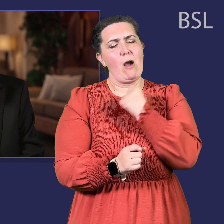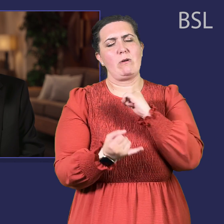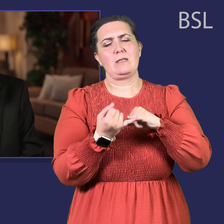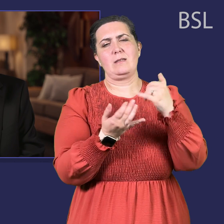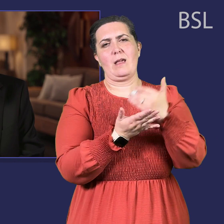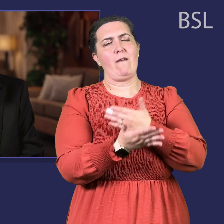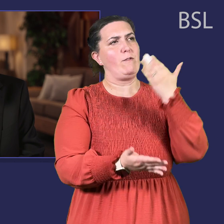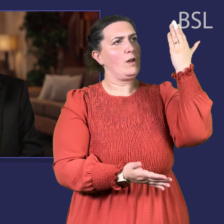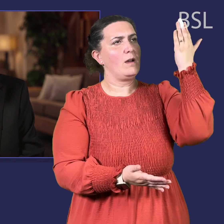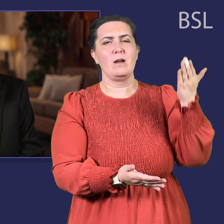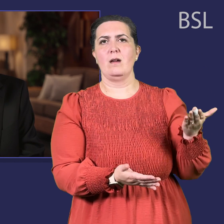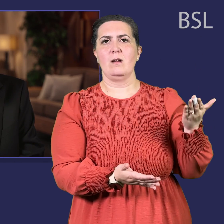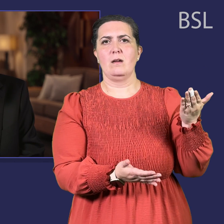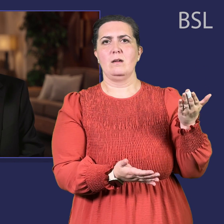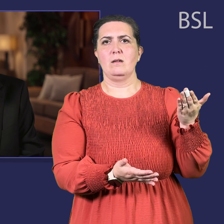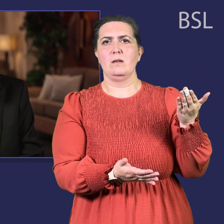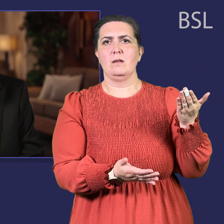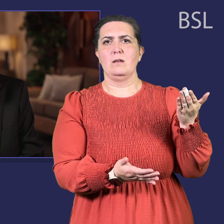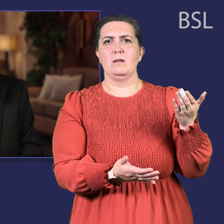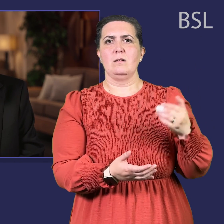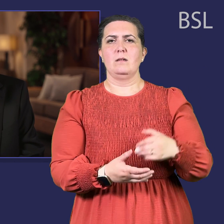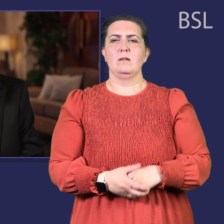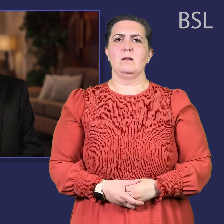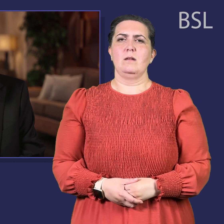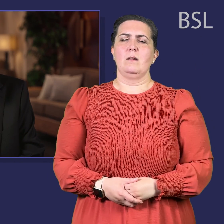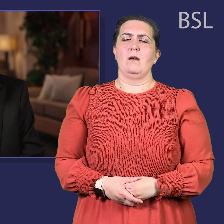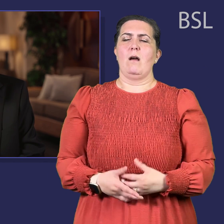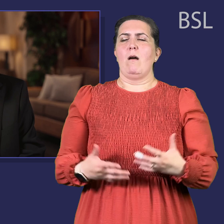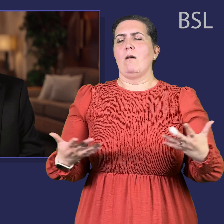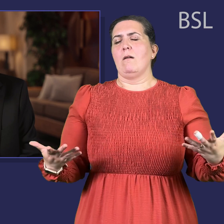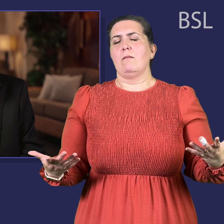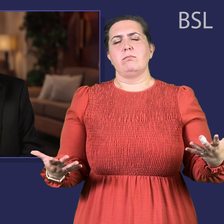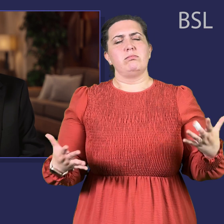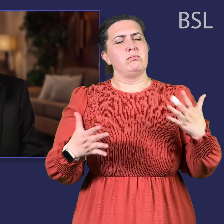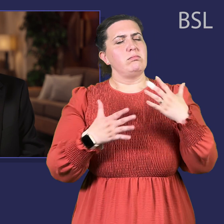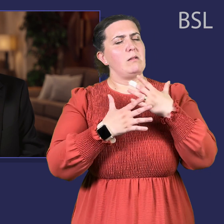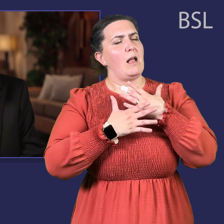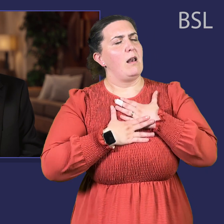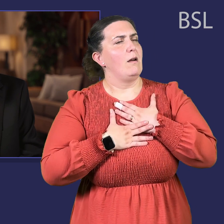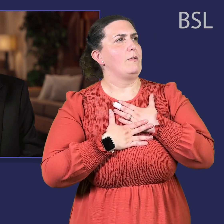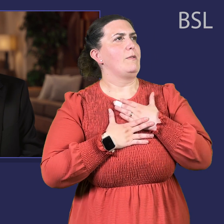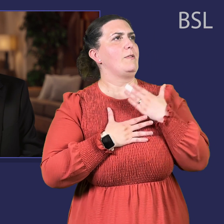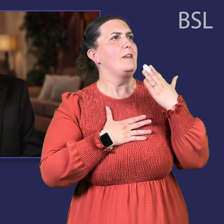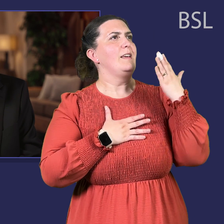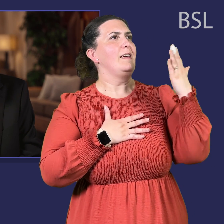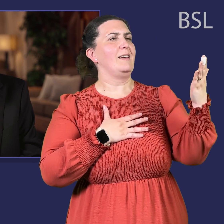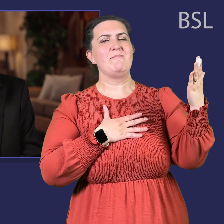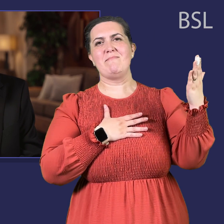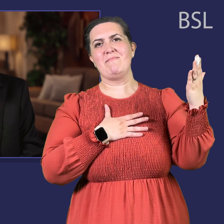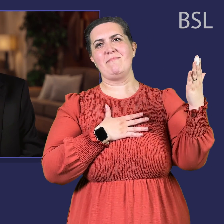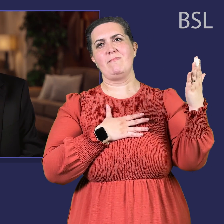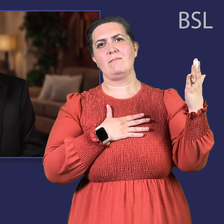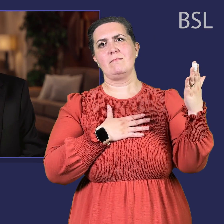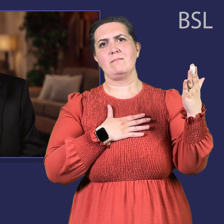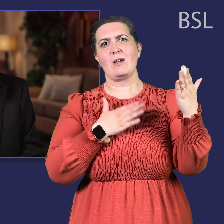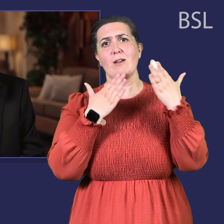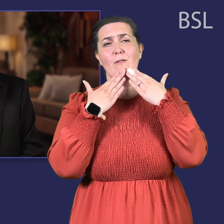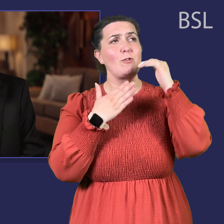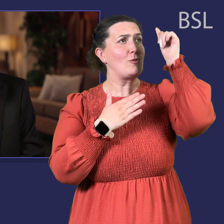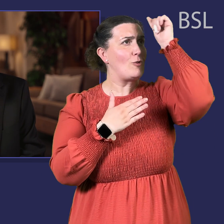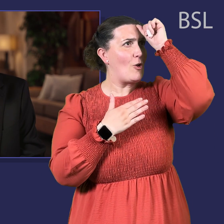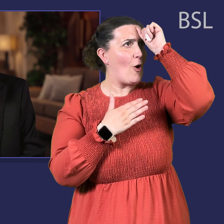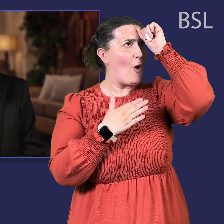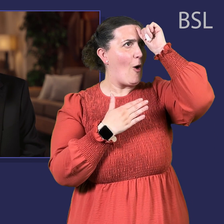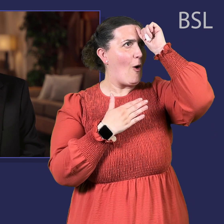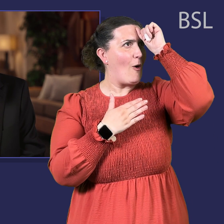our Savior, Jesus Christ. How I love him. How grateful I am to